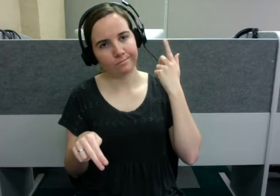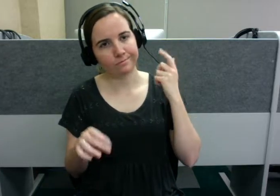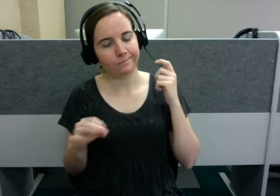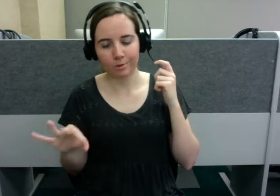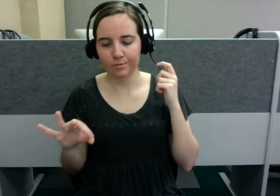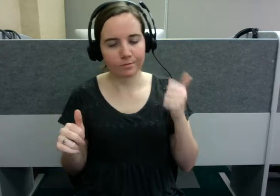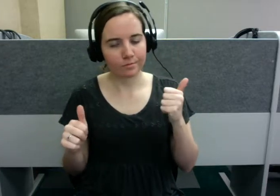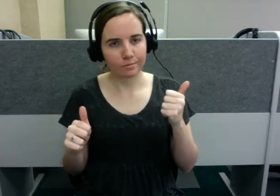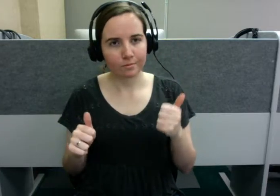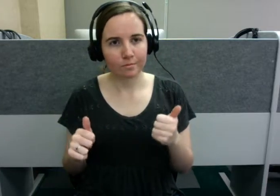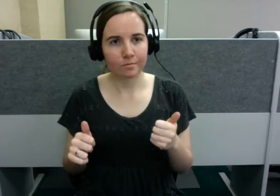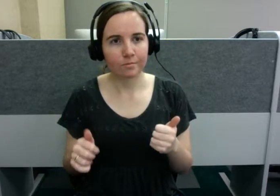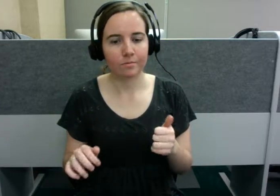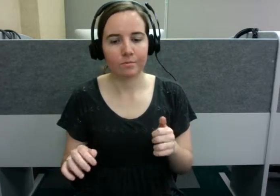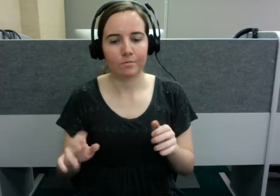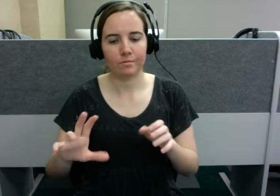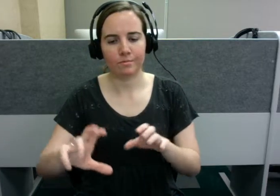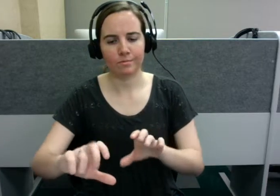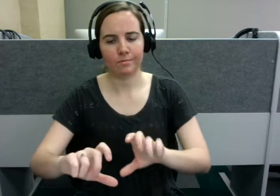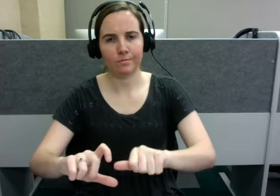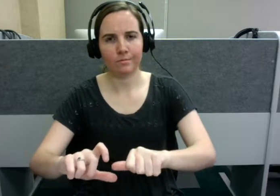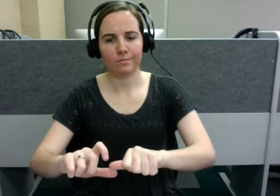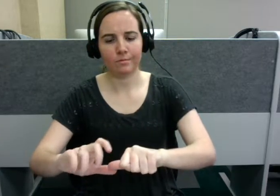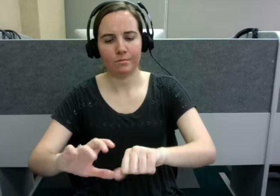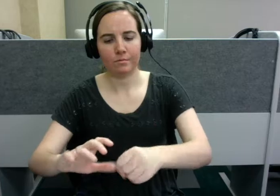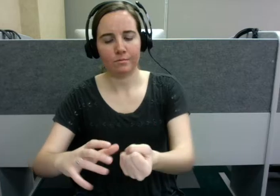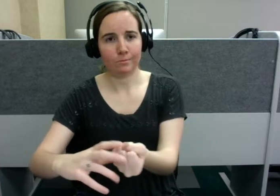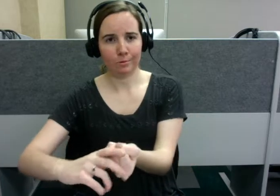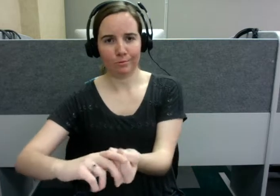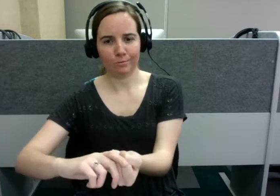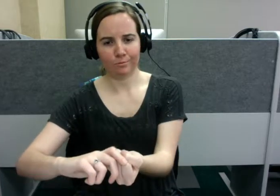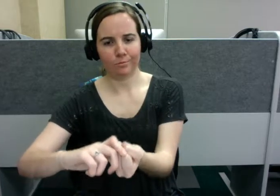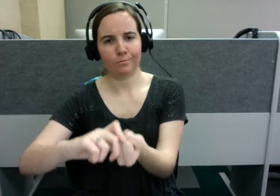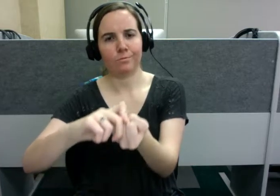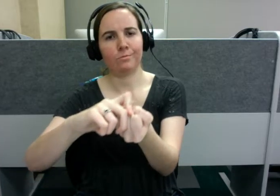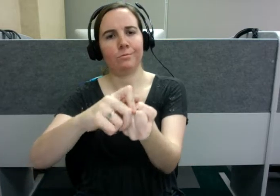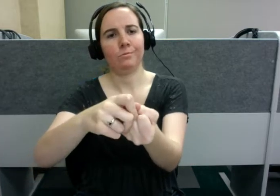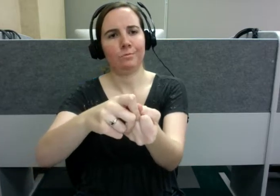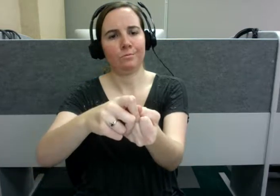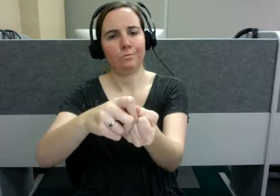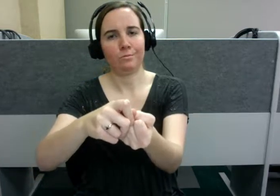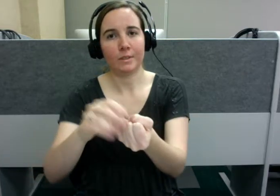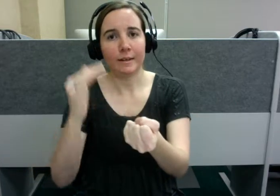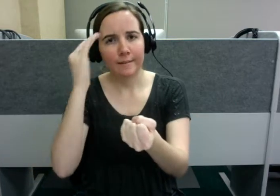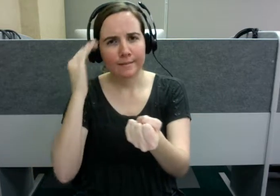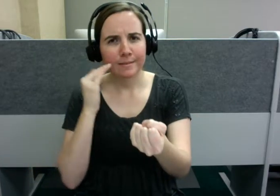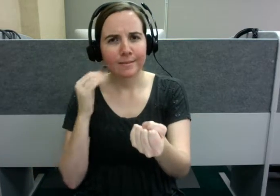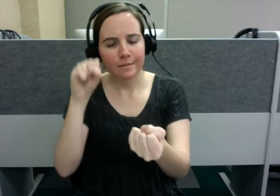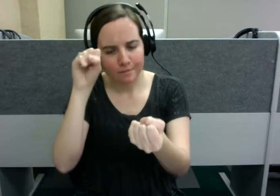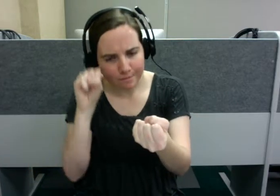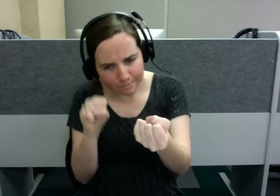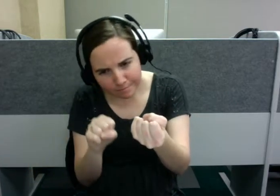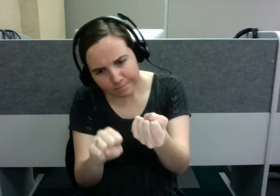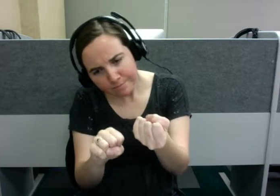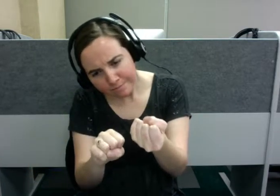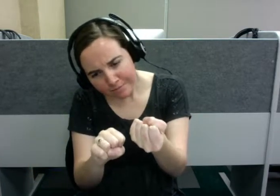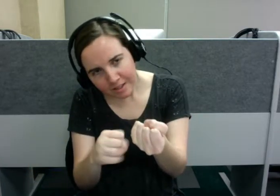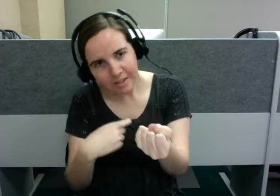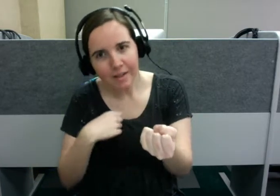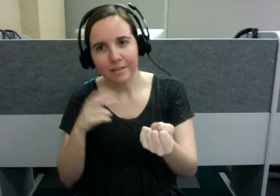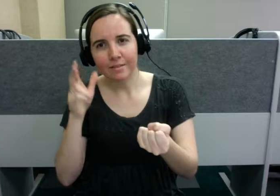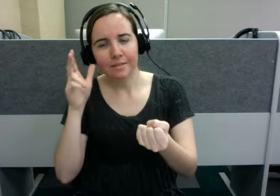his shoulder, and then grabs the scrotum and pushes it upward, and then his head dips down, obscuring my view. But what I hear